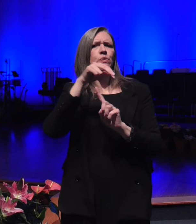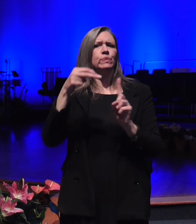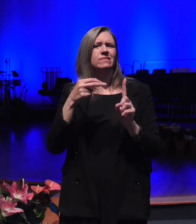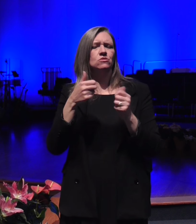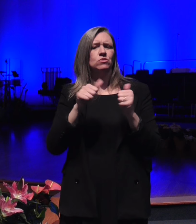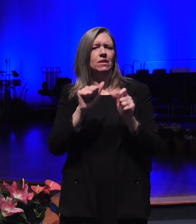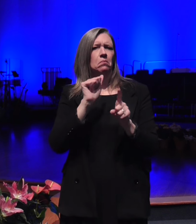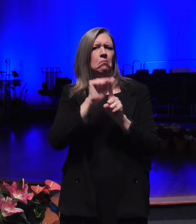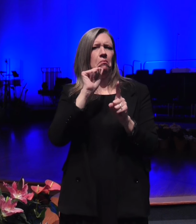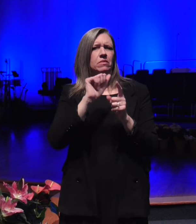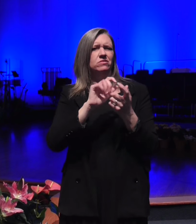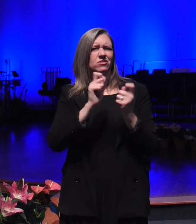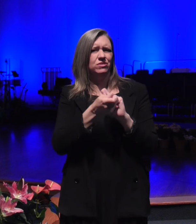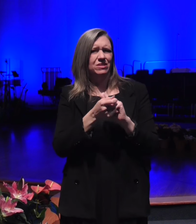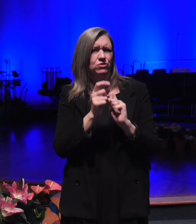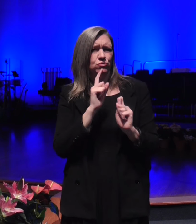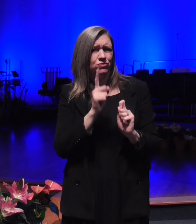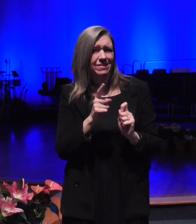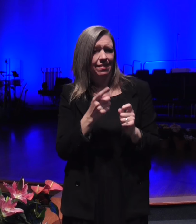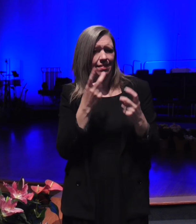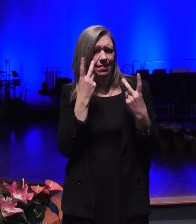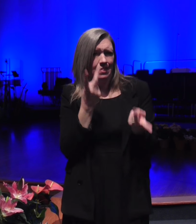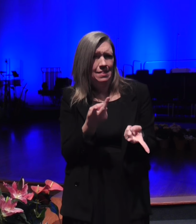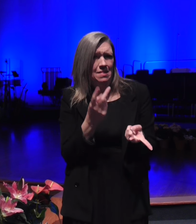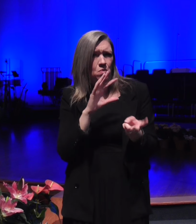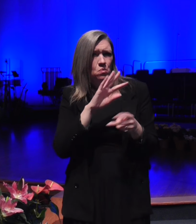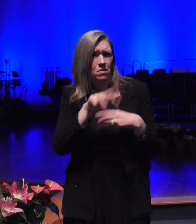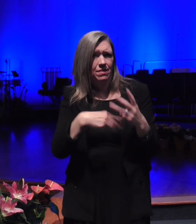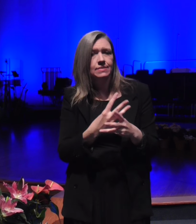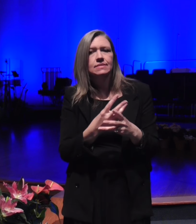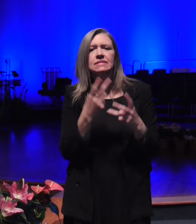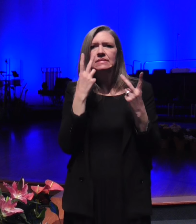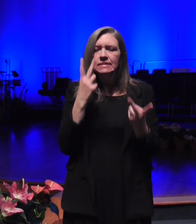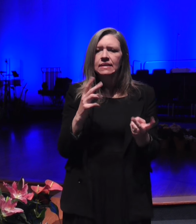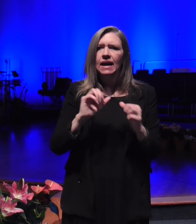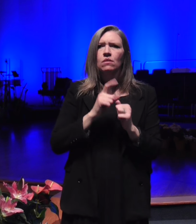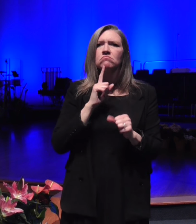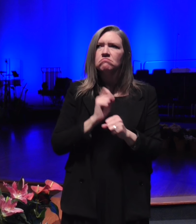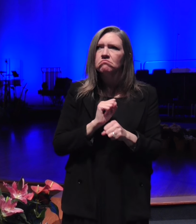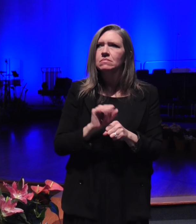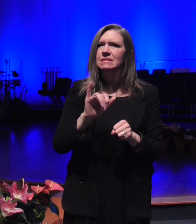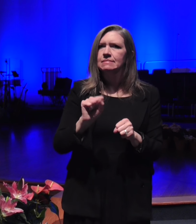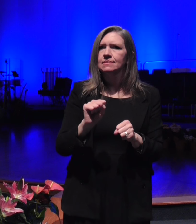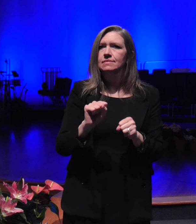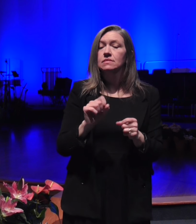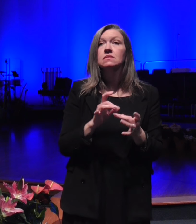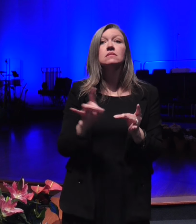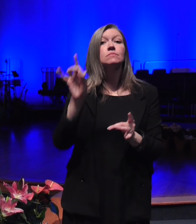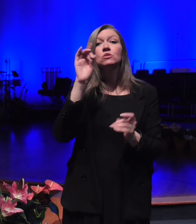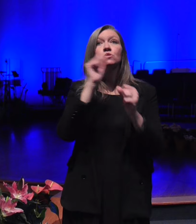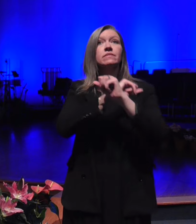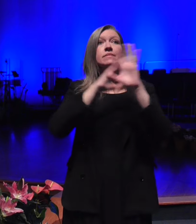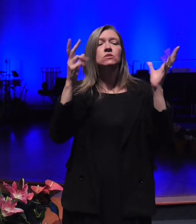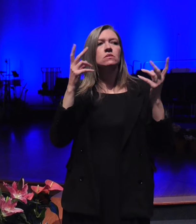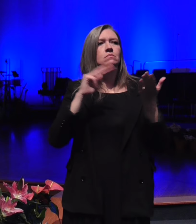to see it as it is. Spiritual vision is doing our best to see reality as it